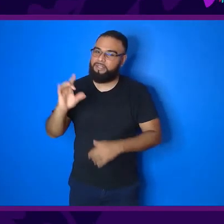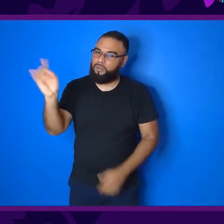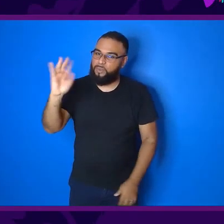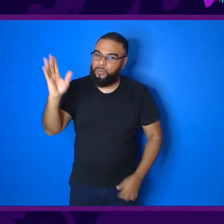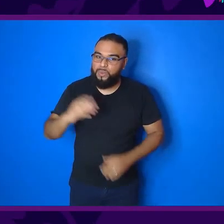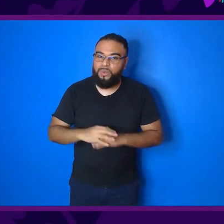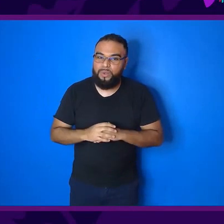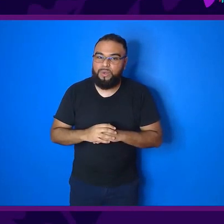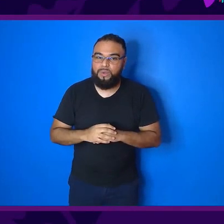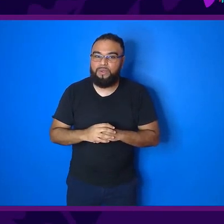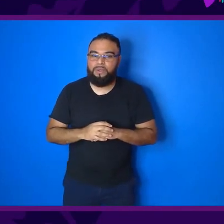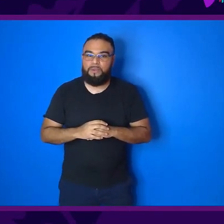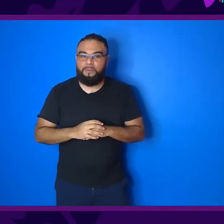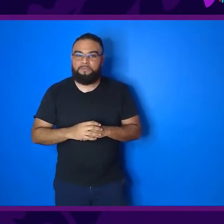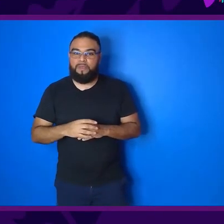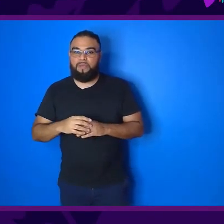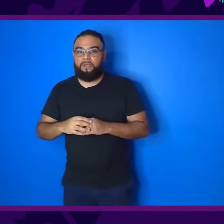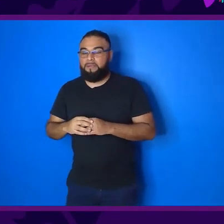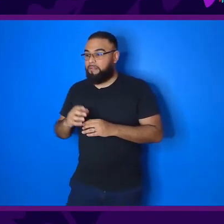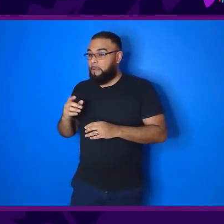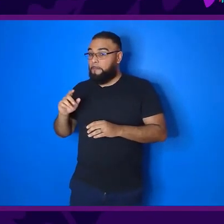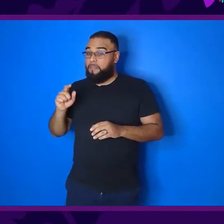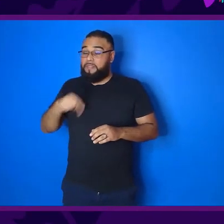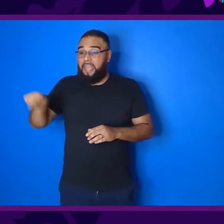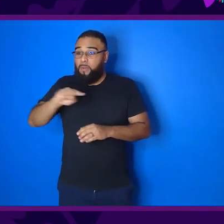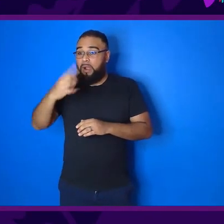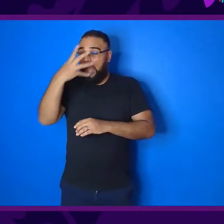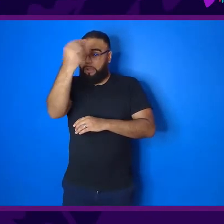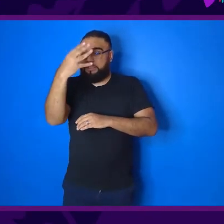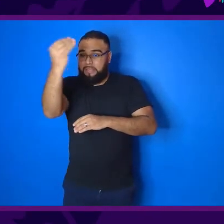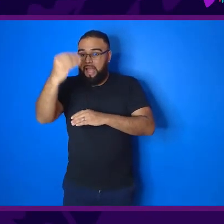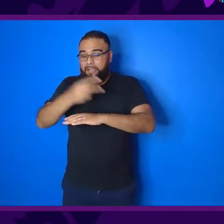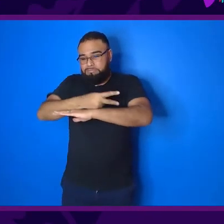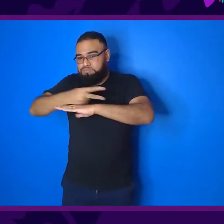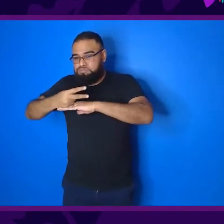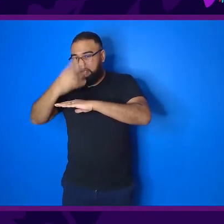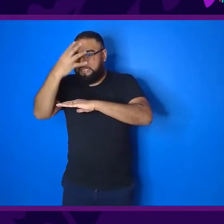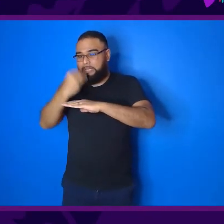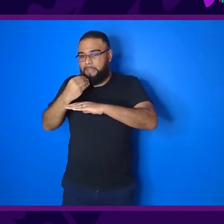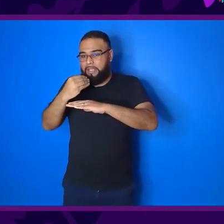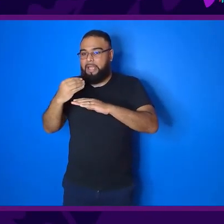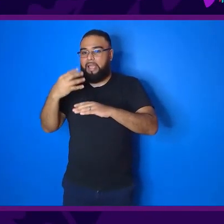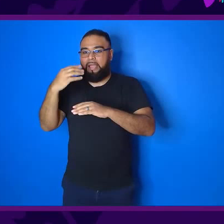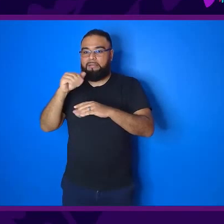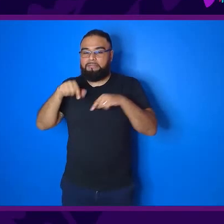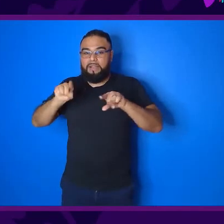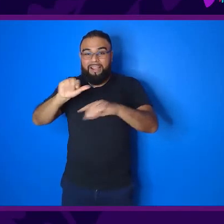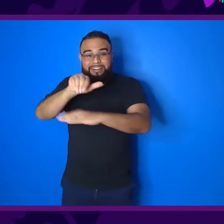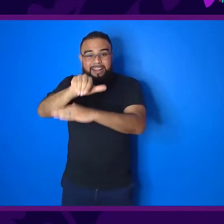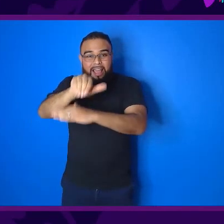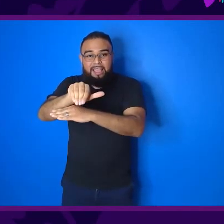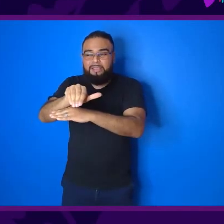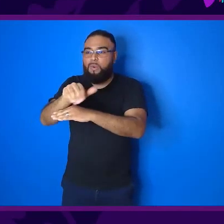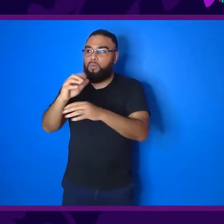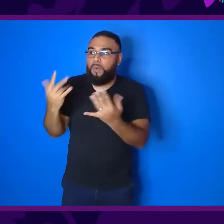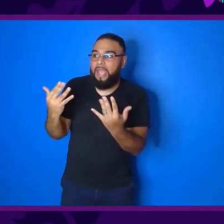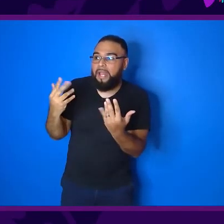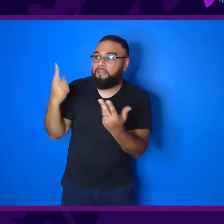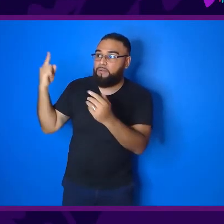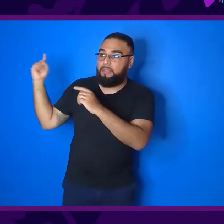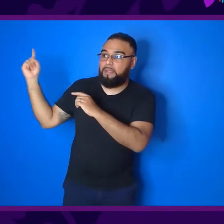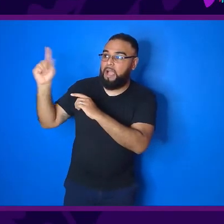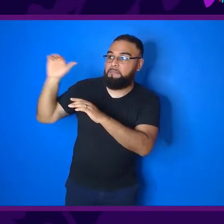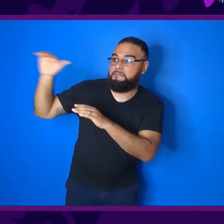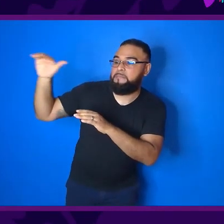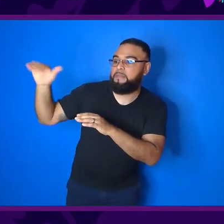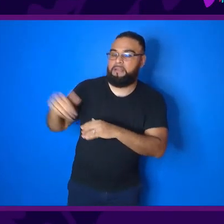fields, sleeping on the ground at night. We didn't have any housing for them. We had farm workers working under, being doused